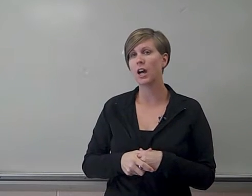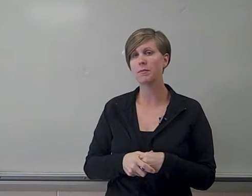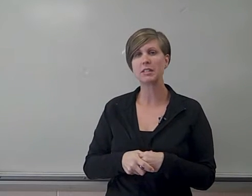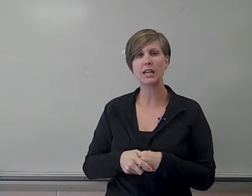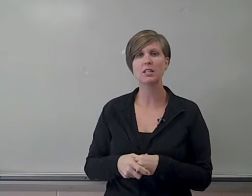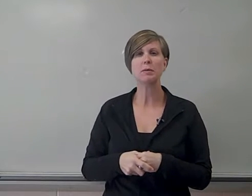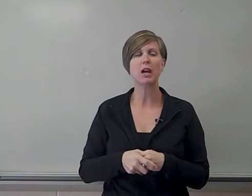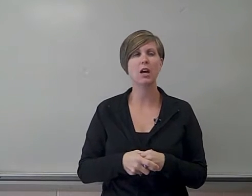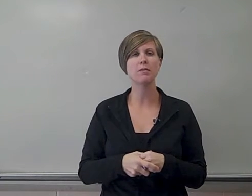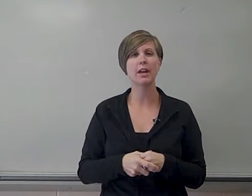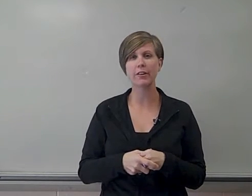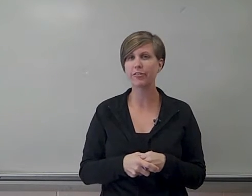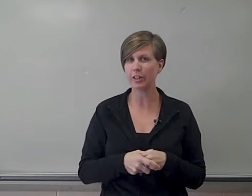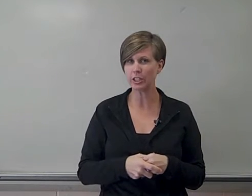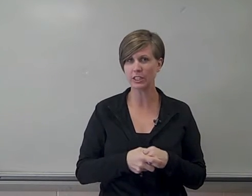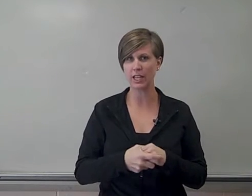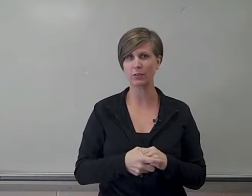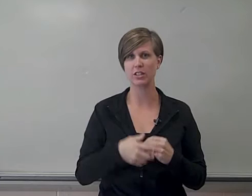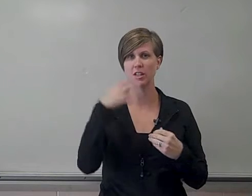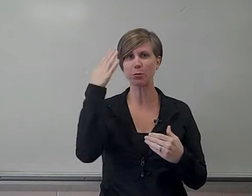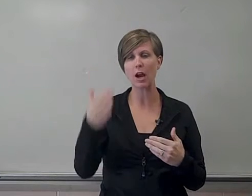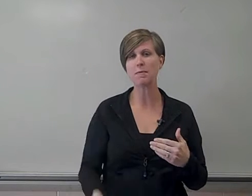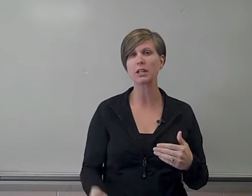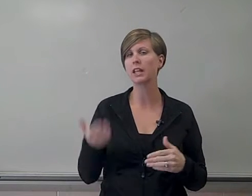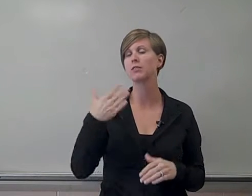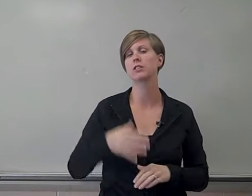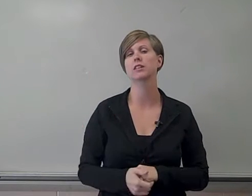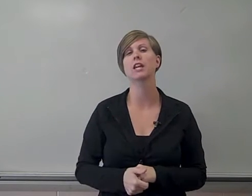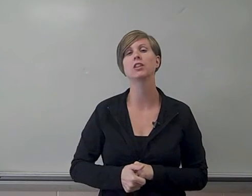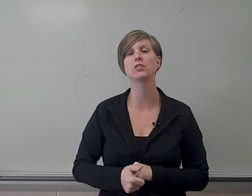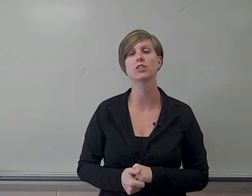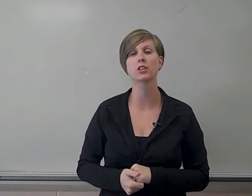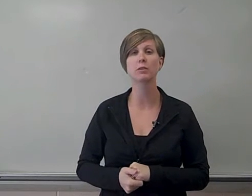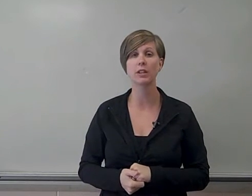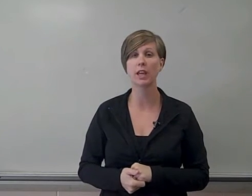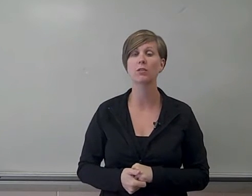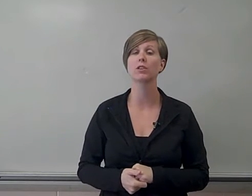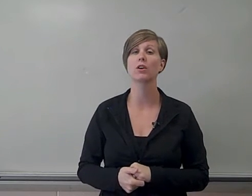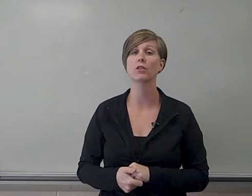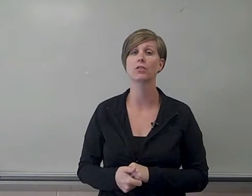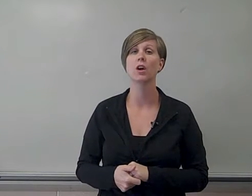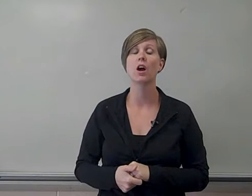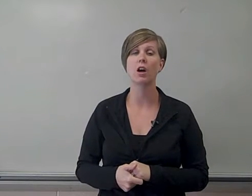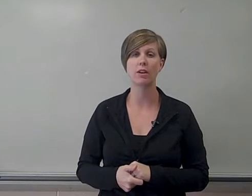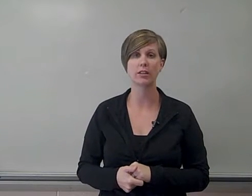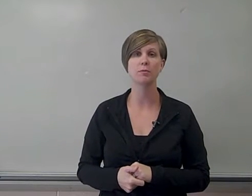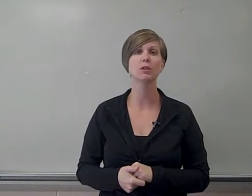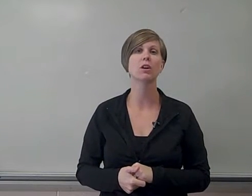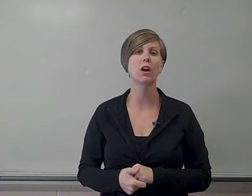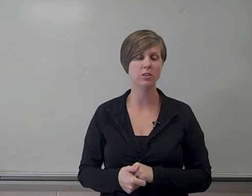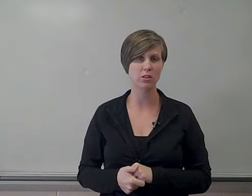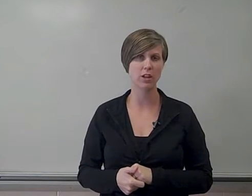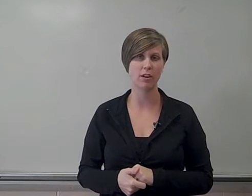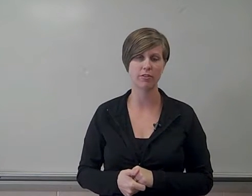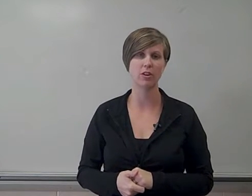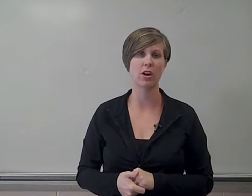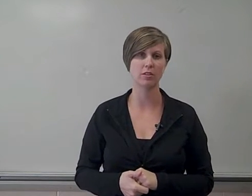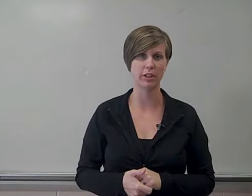it tends to become their first language, their primary language that they use to communicate with those around them who are also deaf or hard of